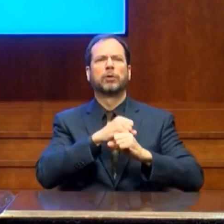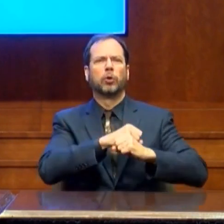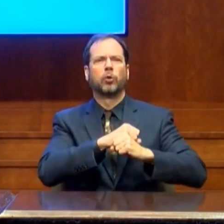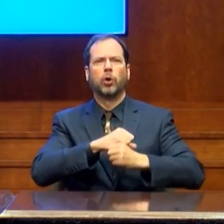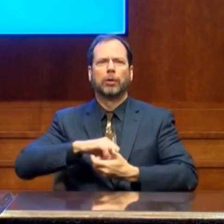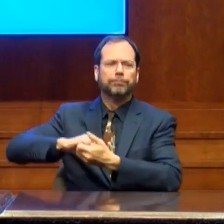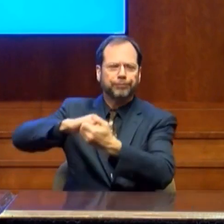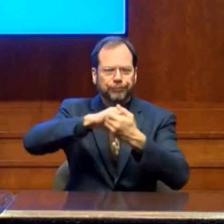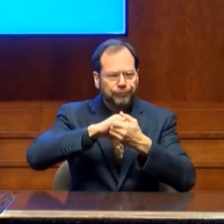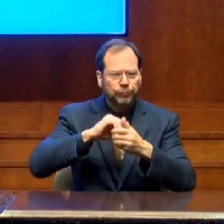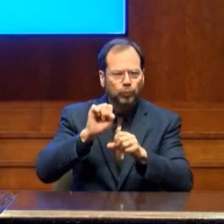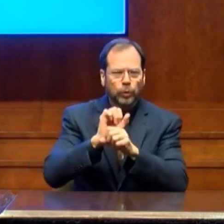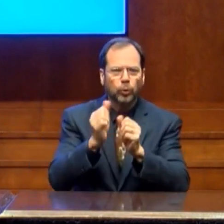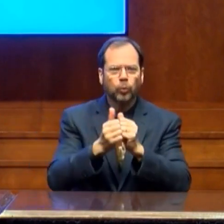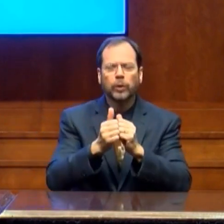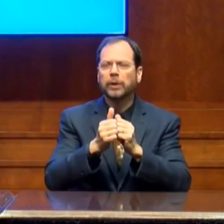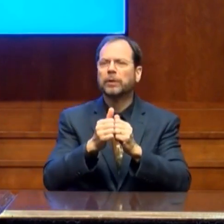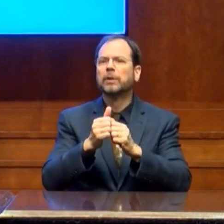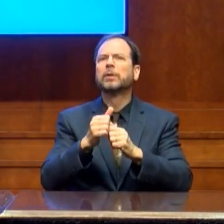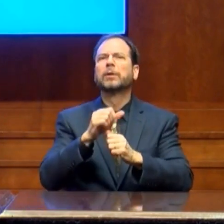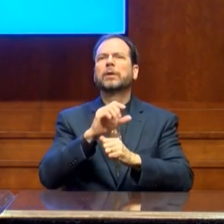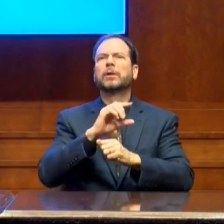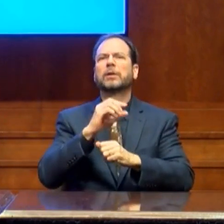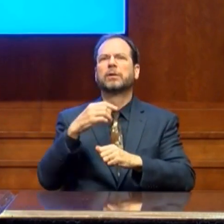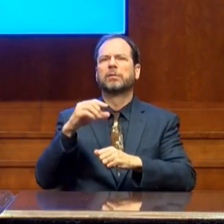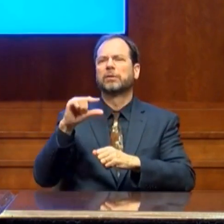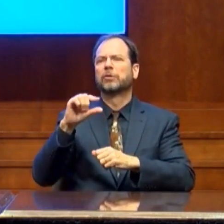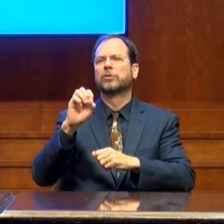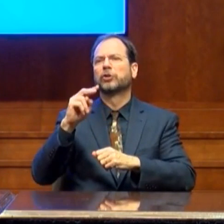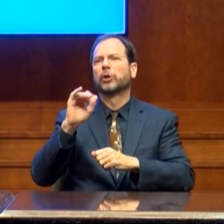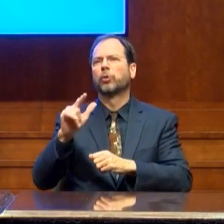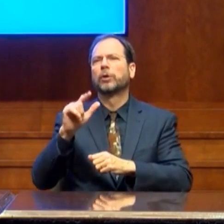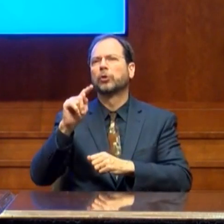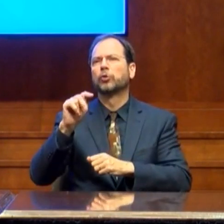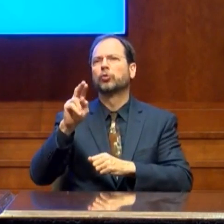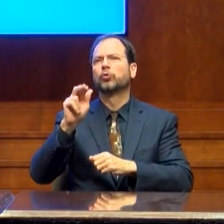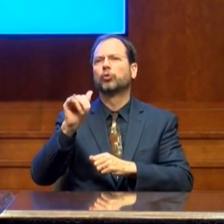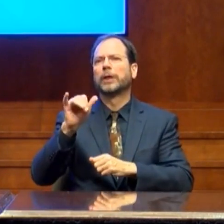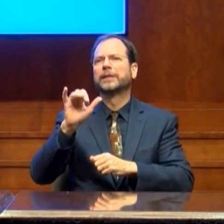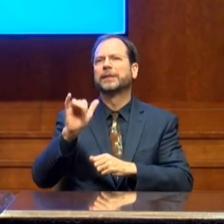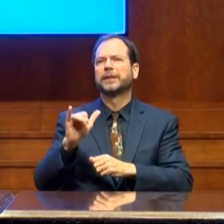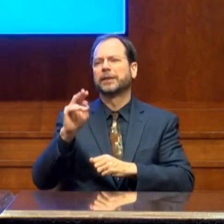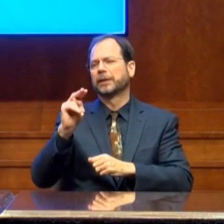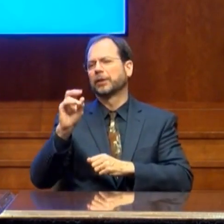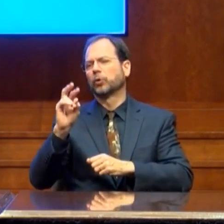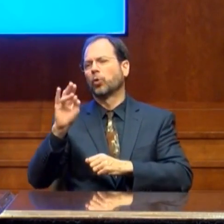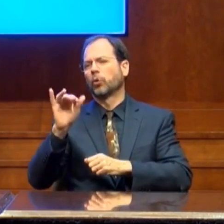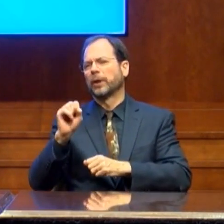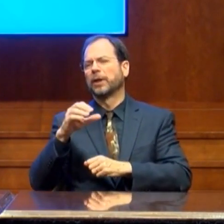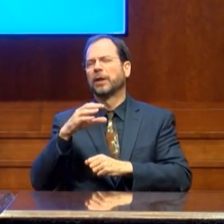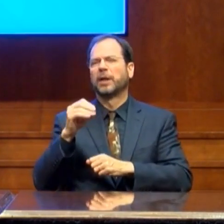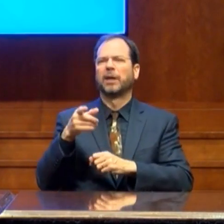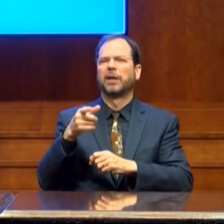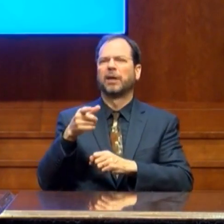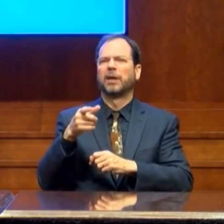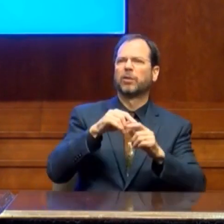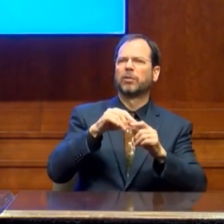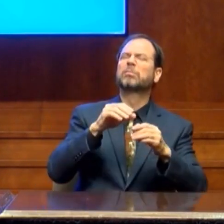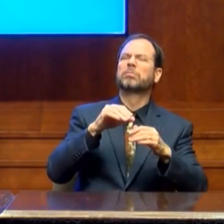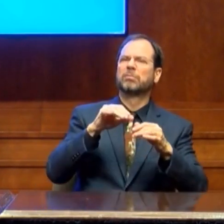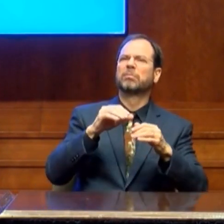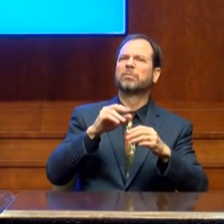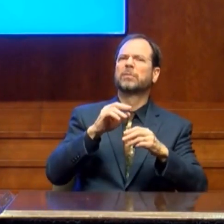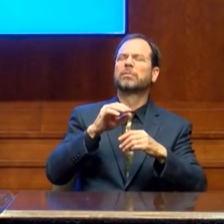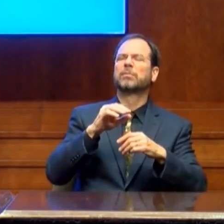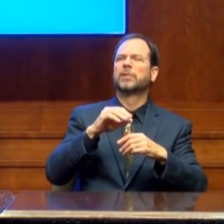Guard, working under the leadership of General Tracy Norris, as well as working in collaboration with the U.S. Army Corps of Engineers.